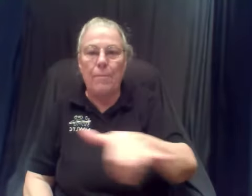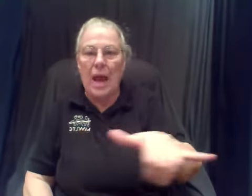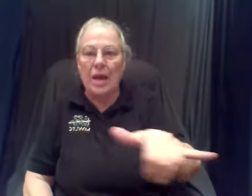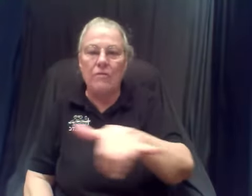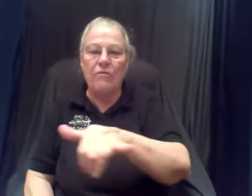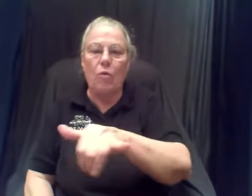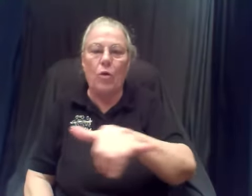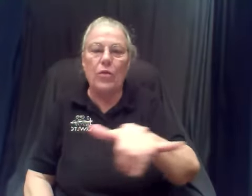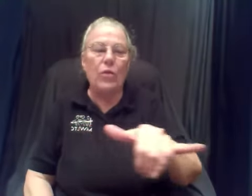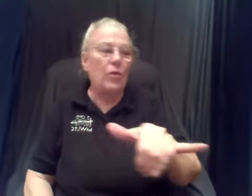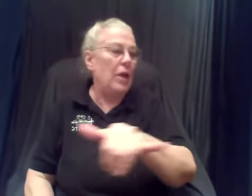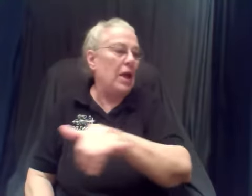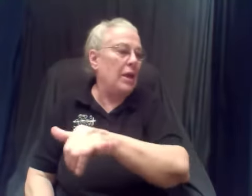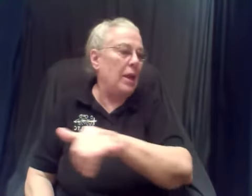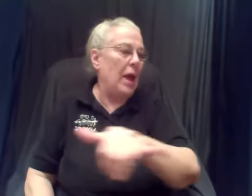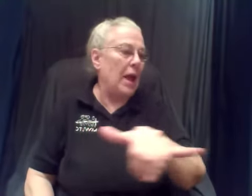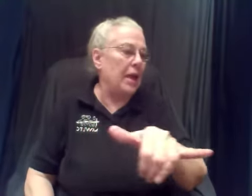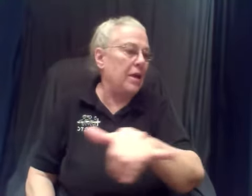and forth. Like.